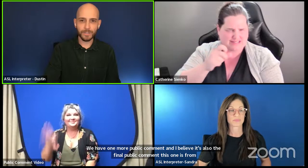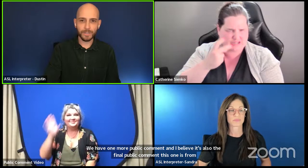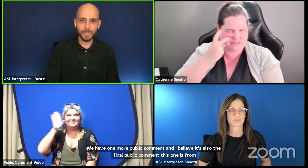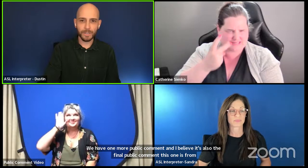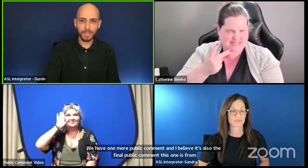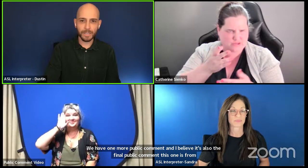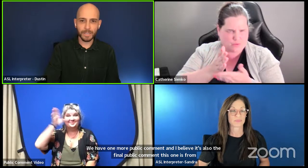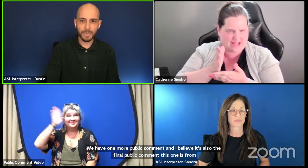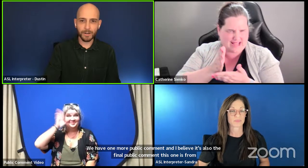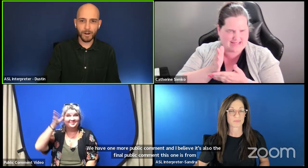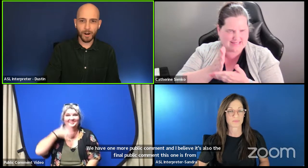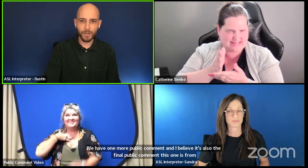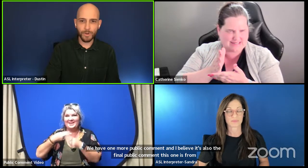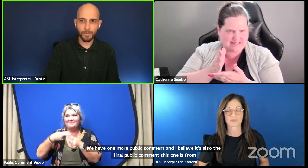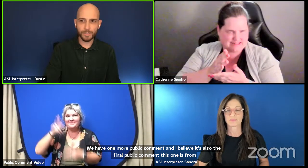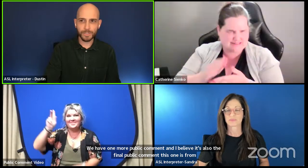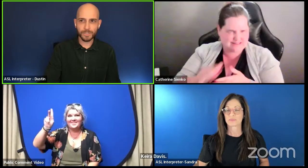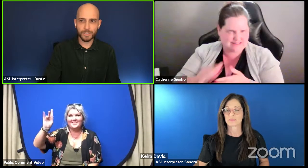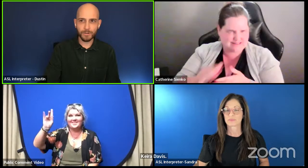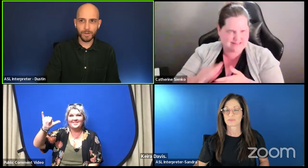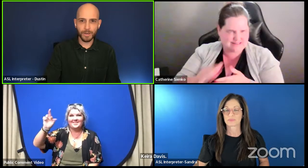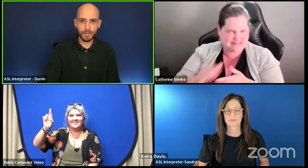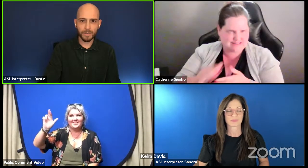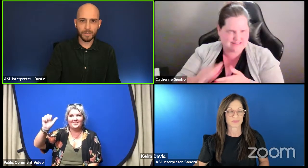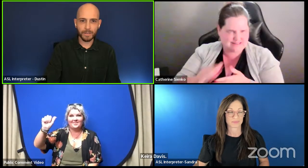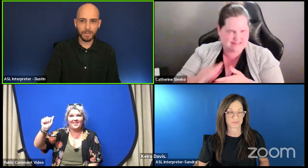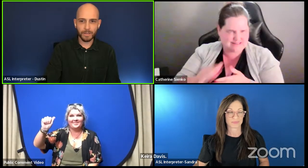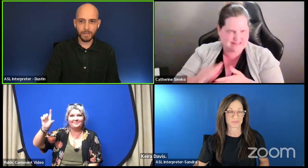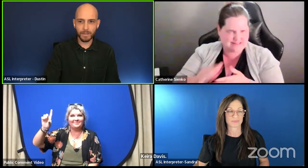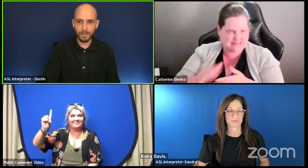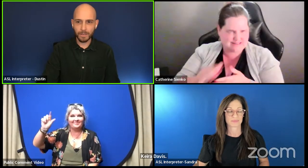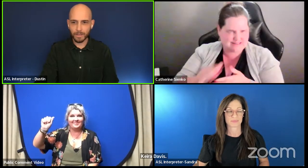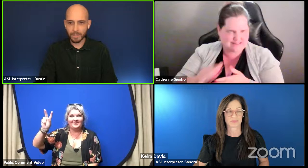And Kira, are you able to see okay?